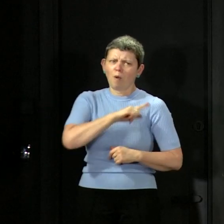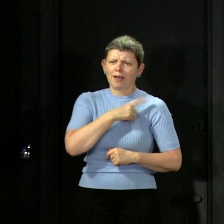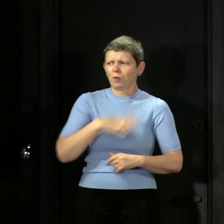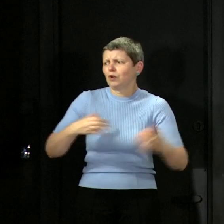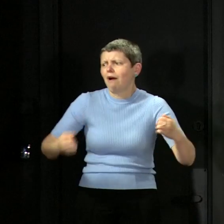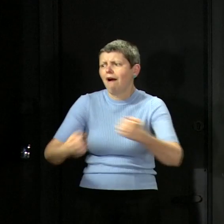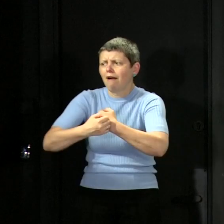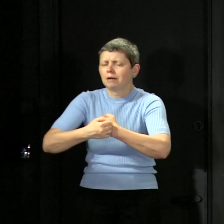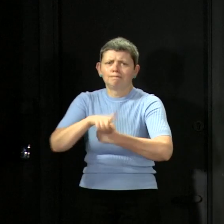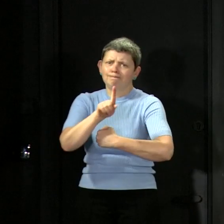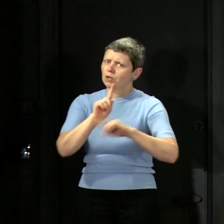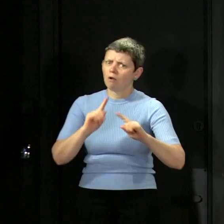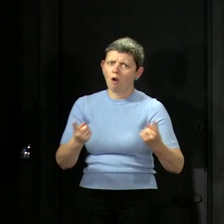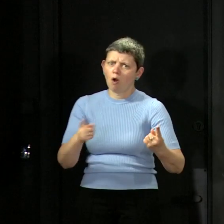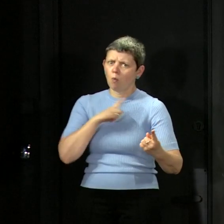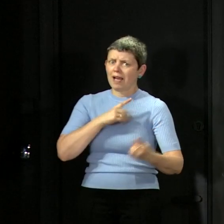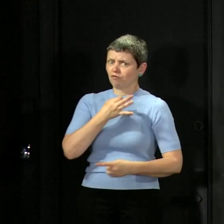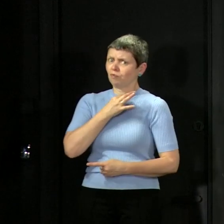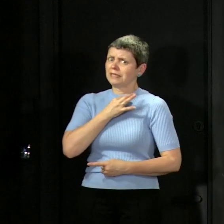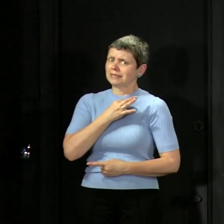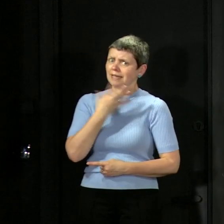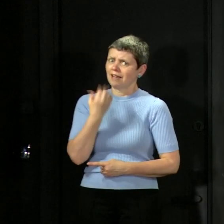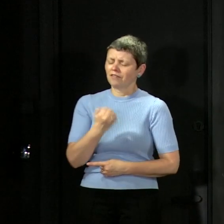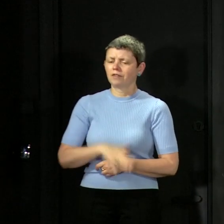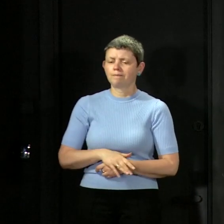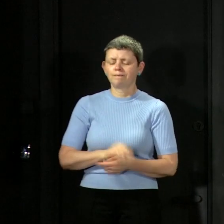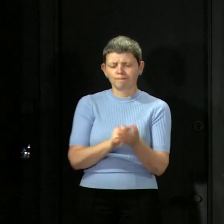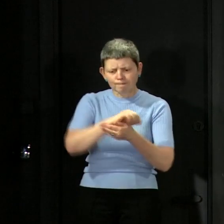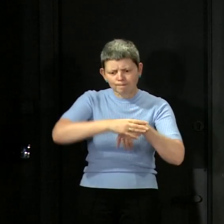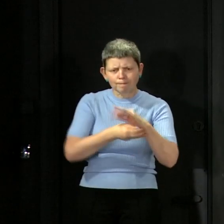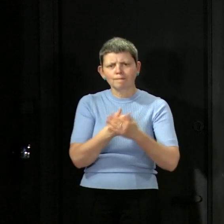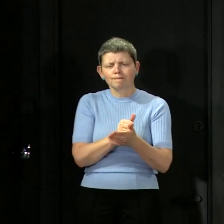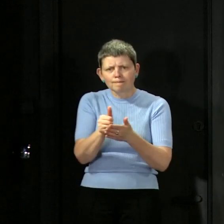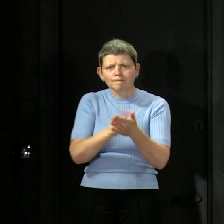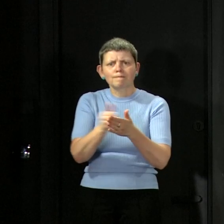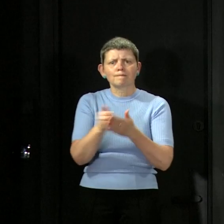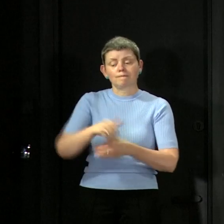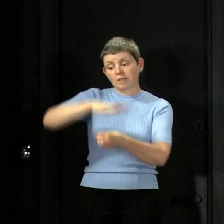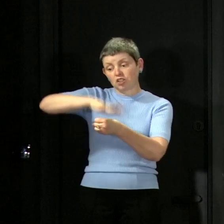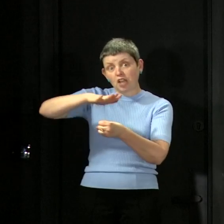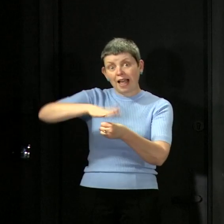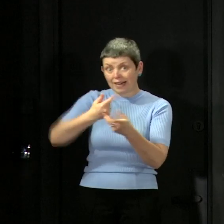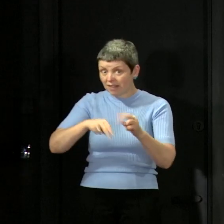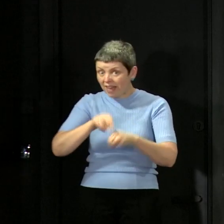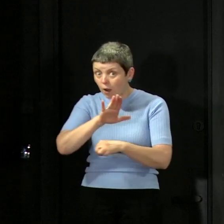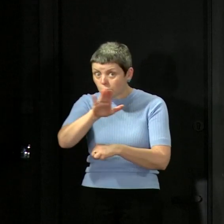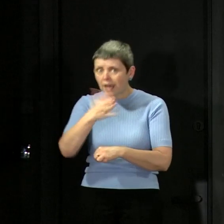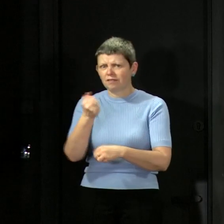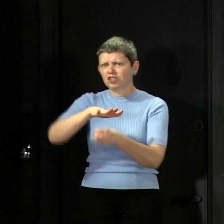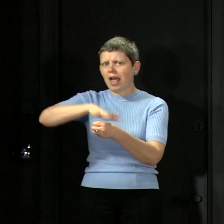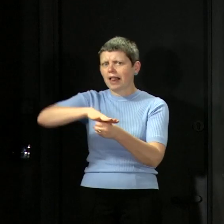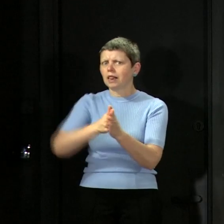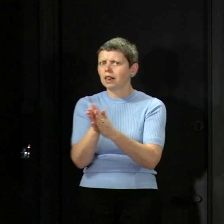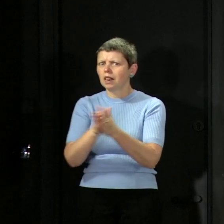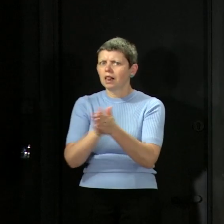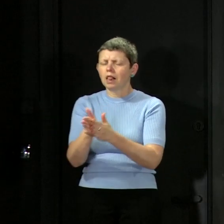please don't put them or yourself at risk. Wash your hands often. Take hand sanitizer with you if you're out and about. Avoid